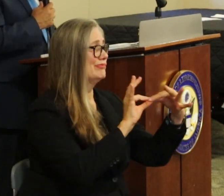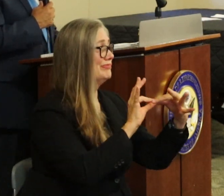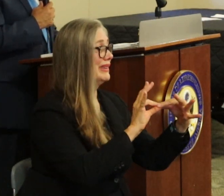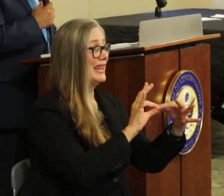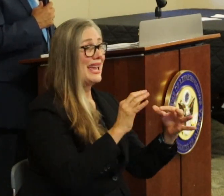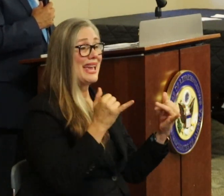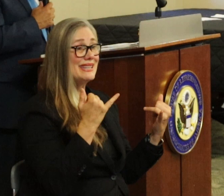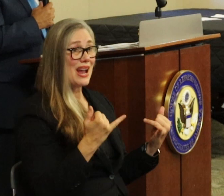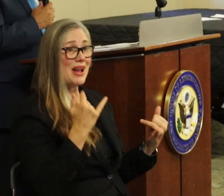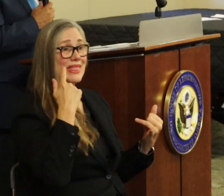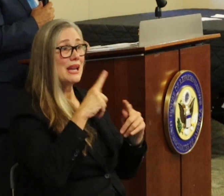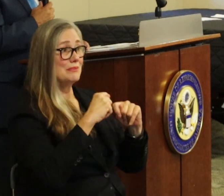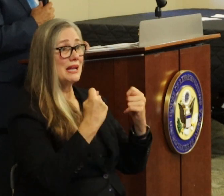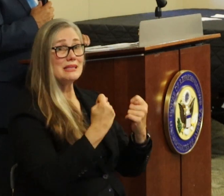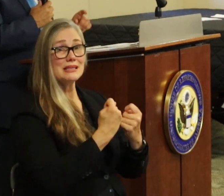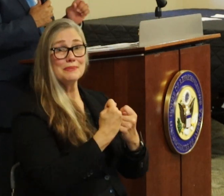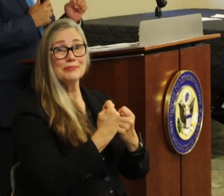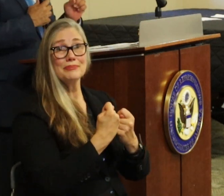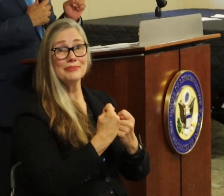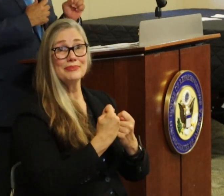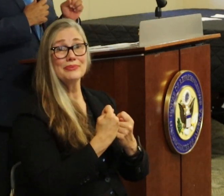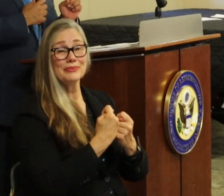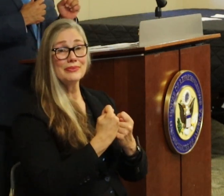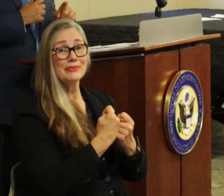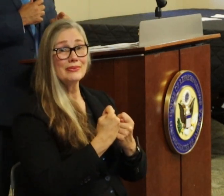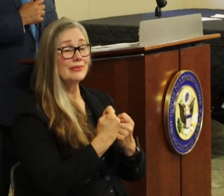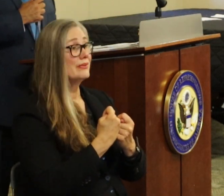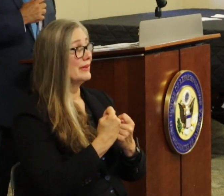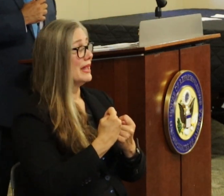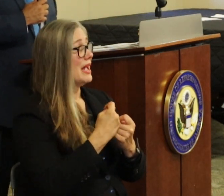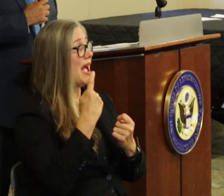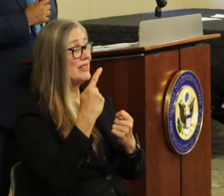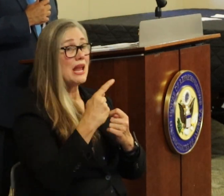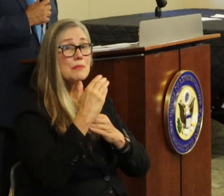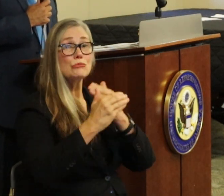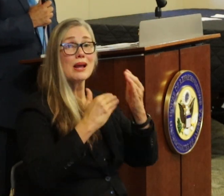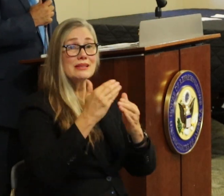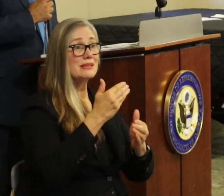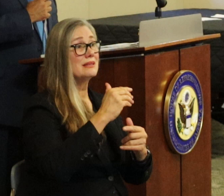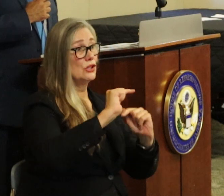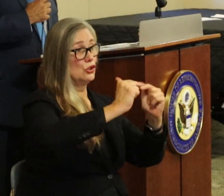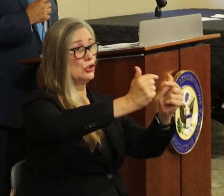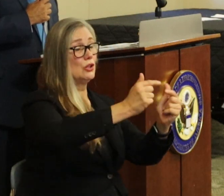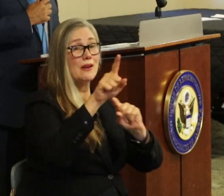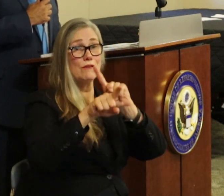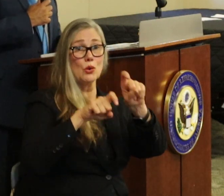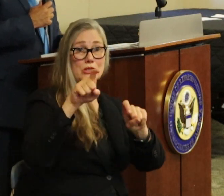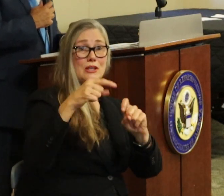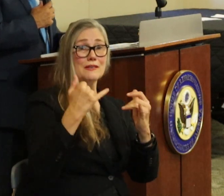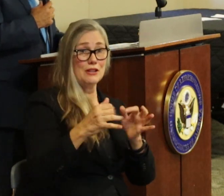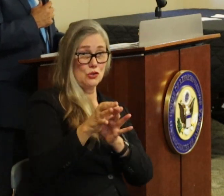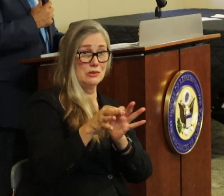team has tried and has a process by which we're going to ask questions. You've already outlined